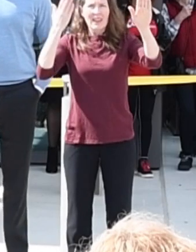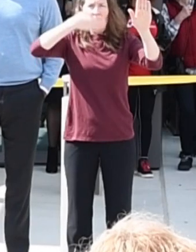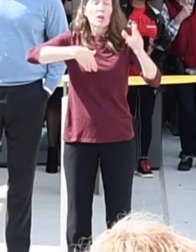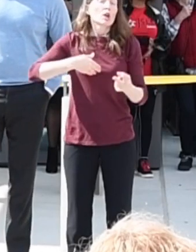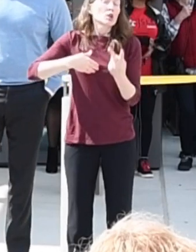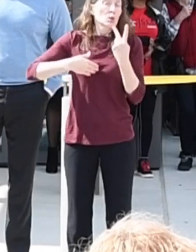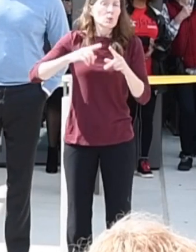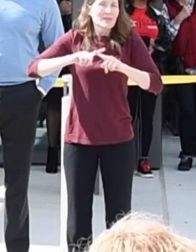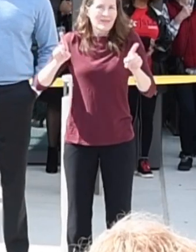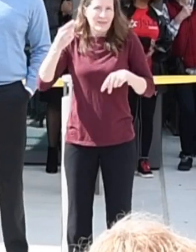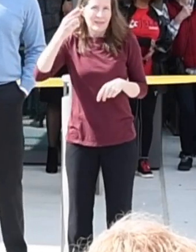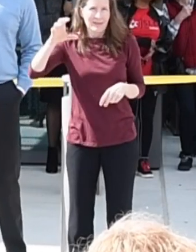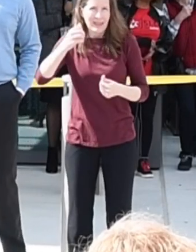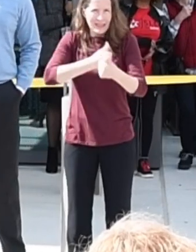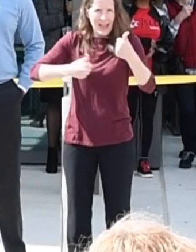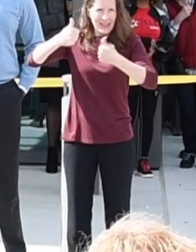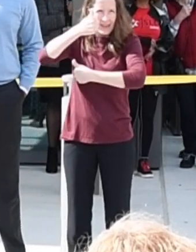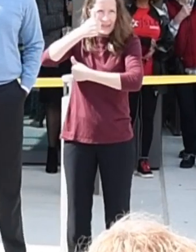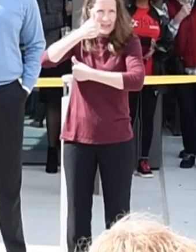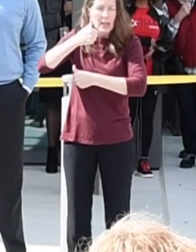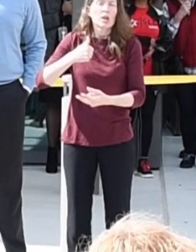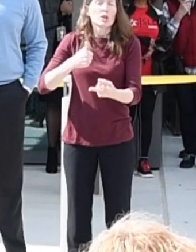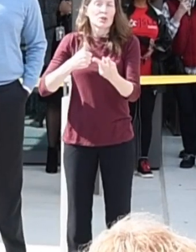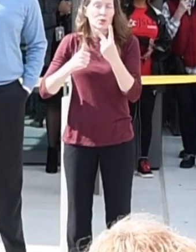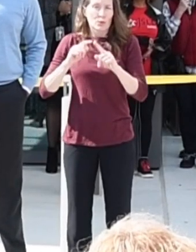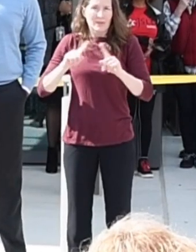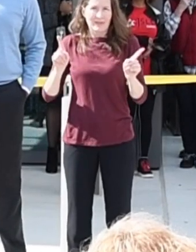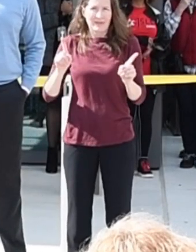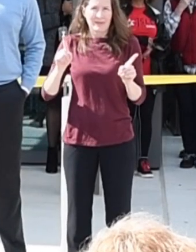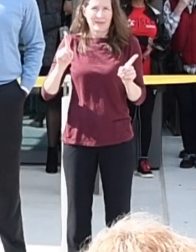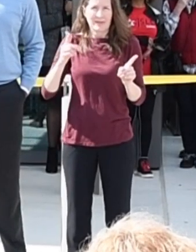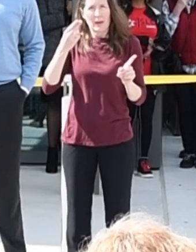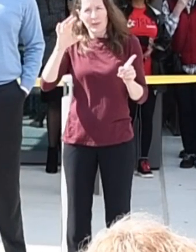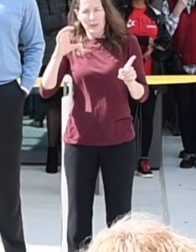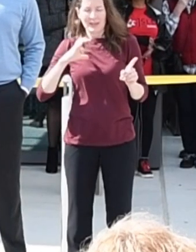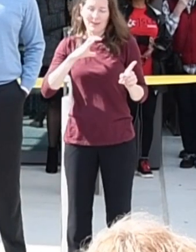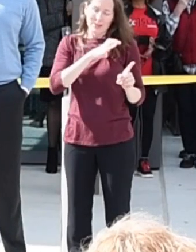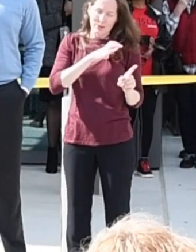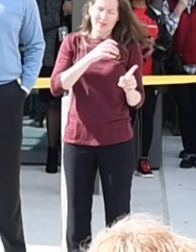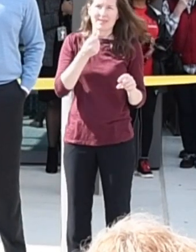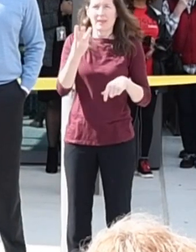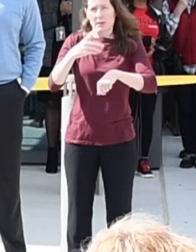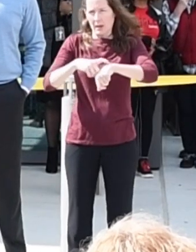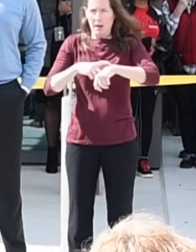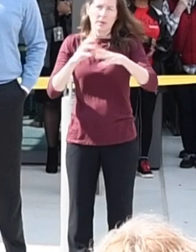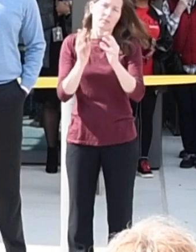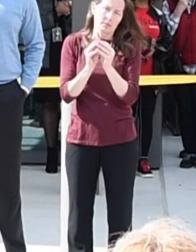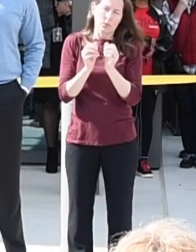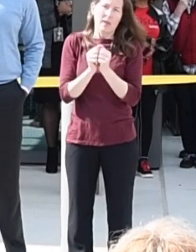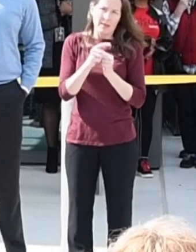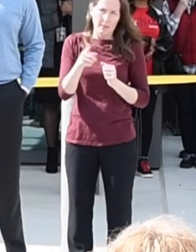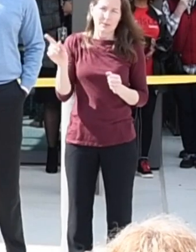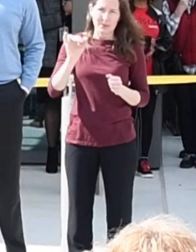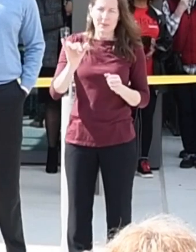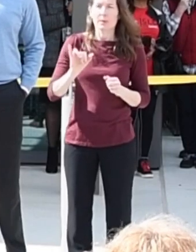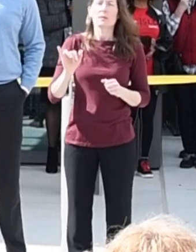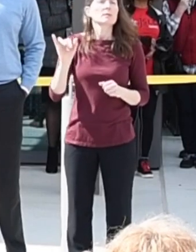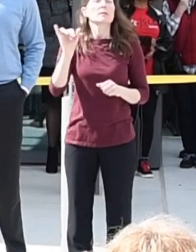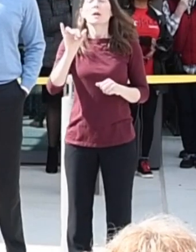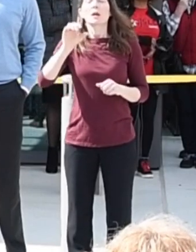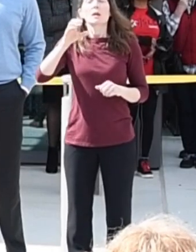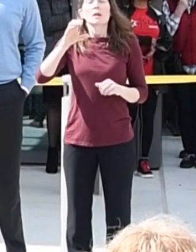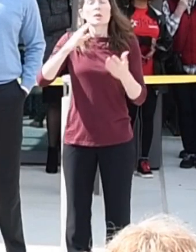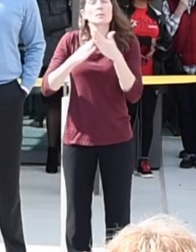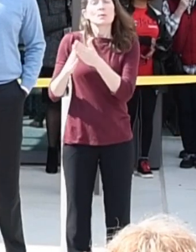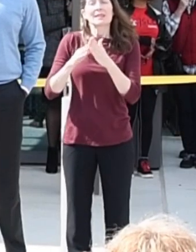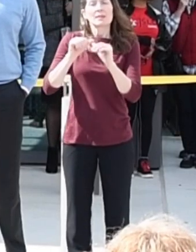executives, 2 county councils, numerous times, and met with them. We also had the help from the Community Association,